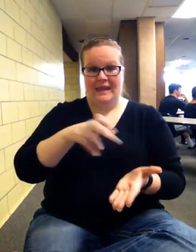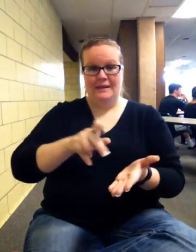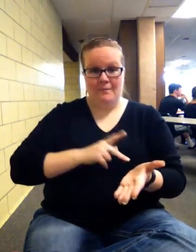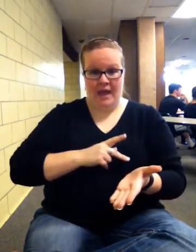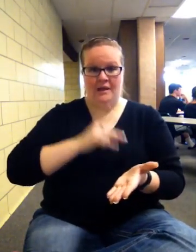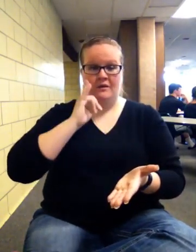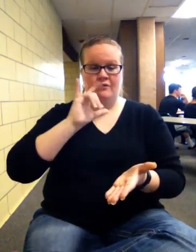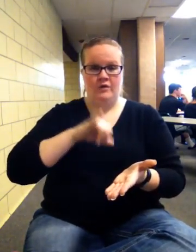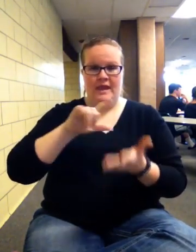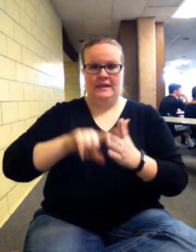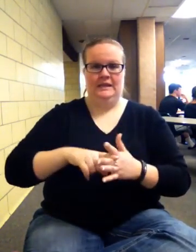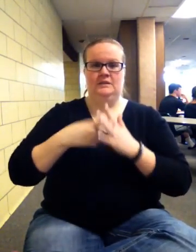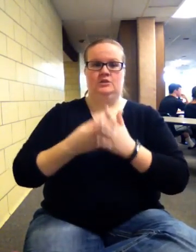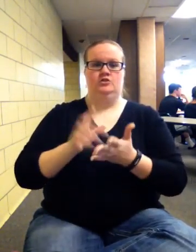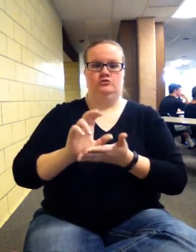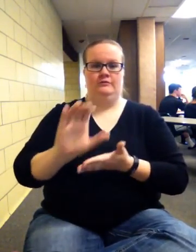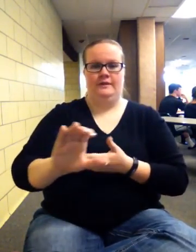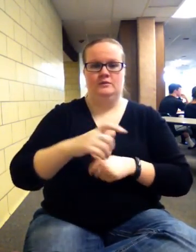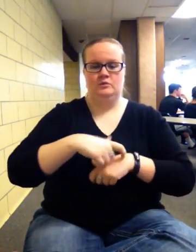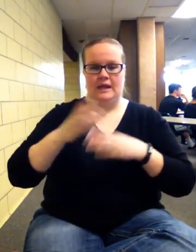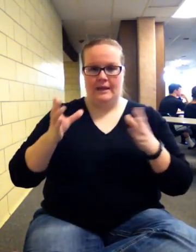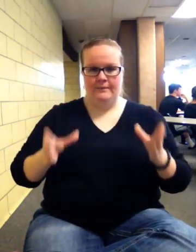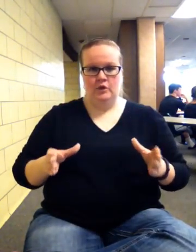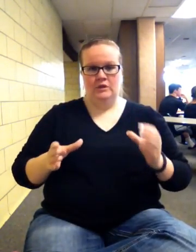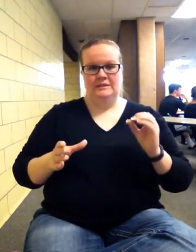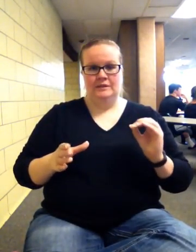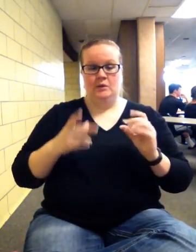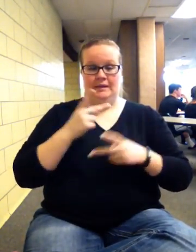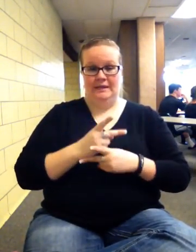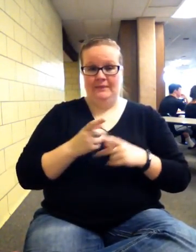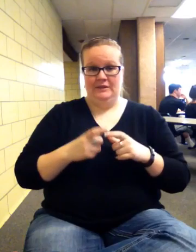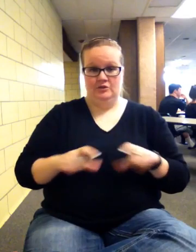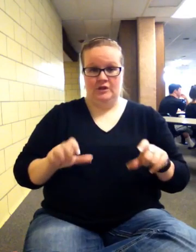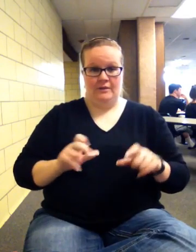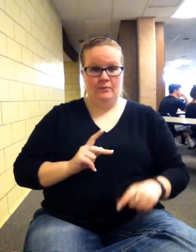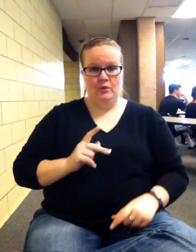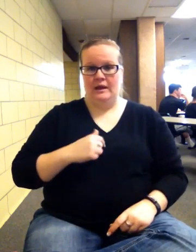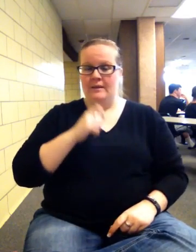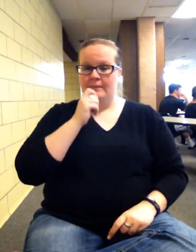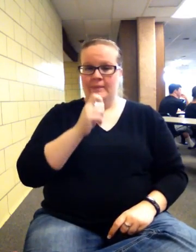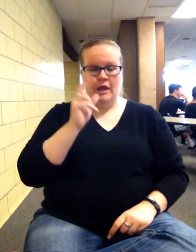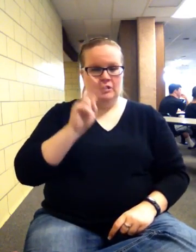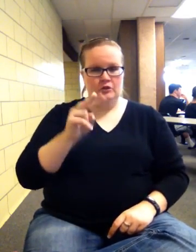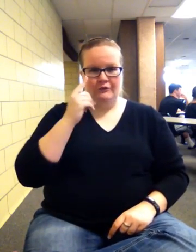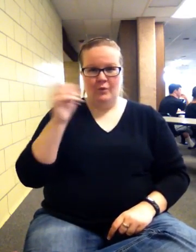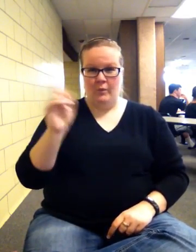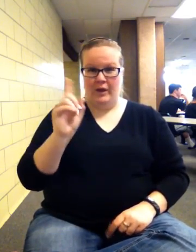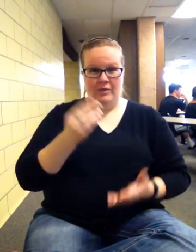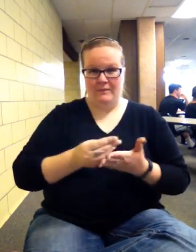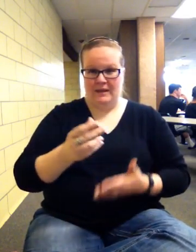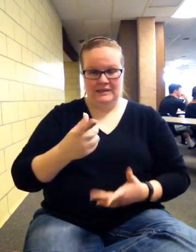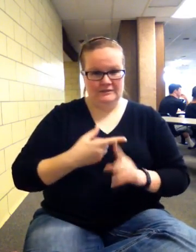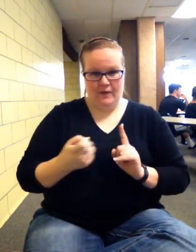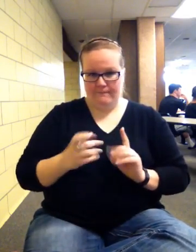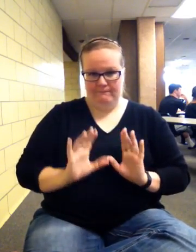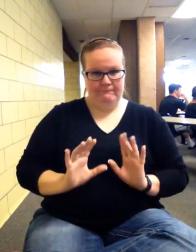So time period zero, keeping a little checkbook. And remember, I'm not going to account for the fact of where the money came from. I'm not going to look